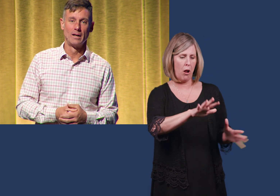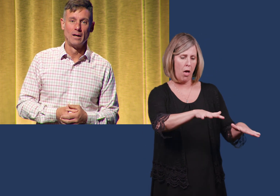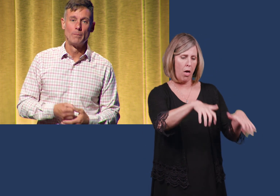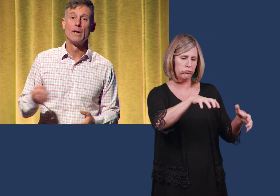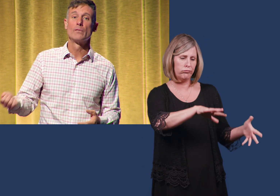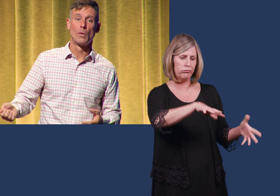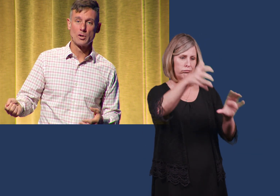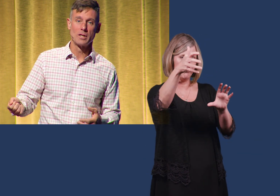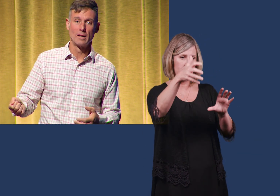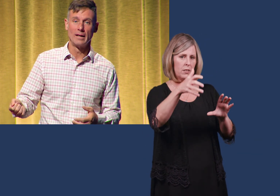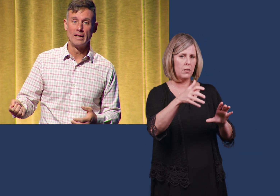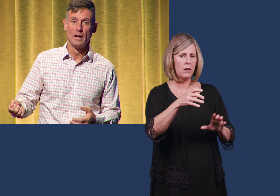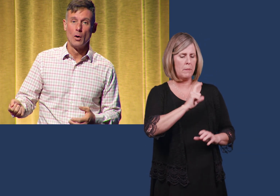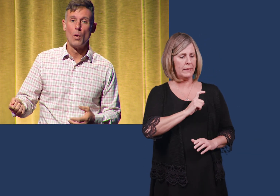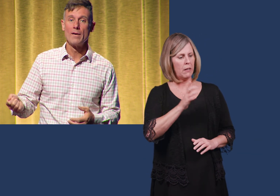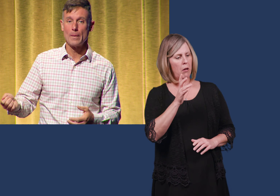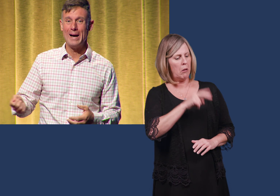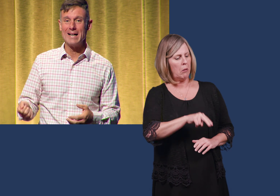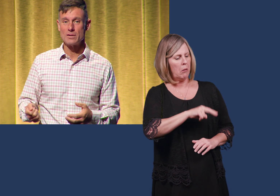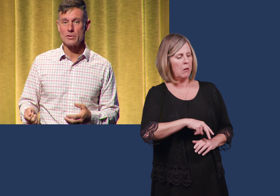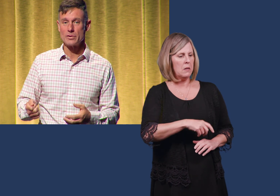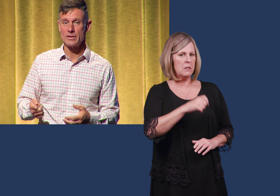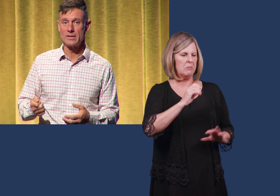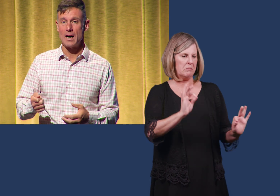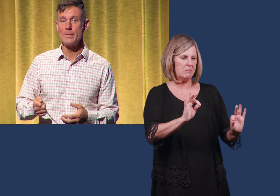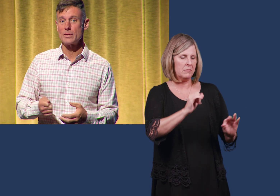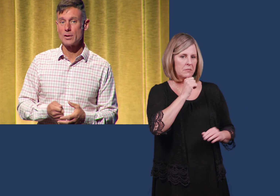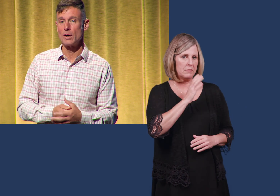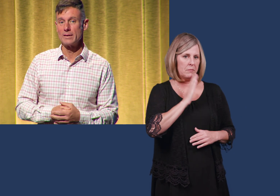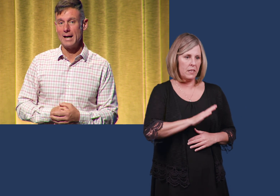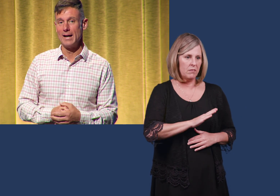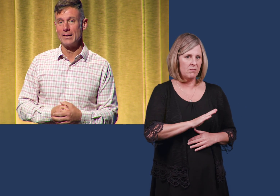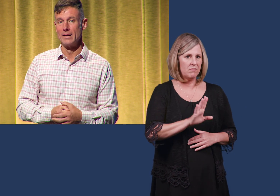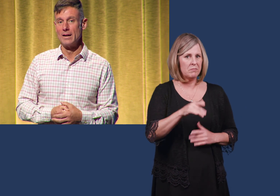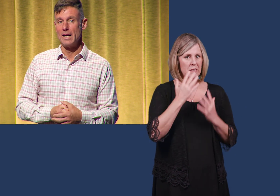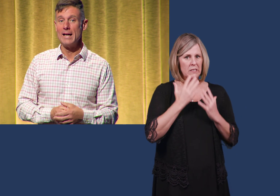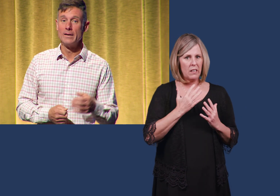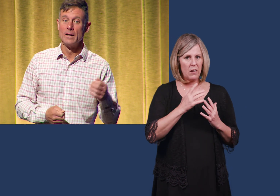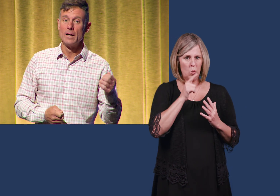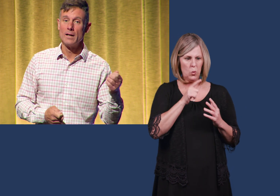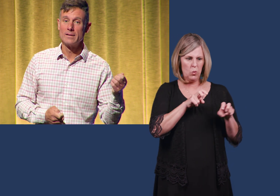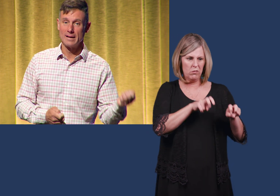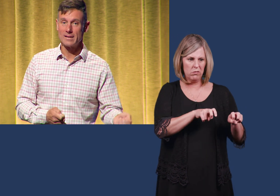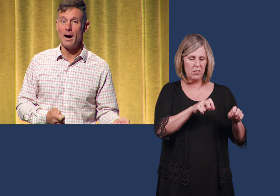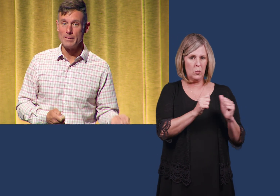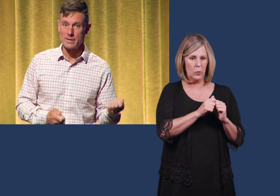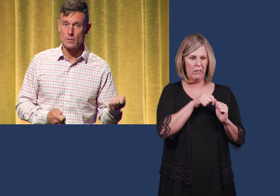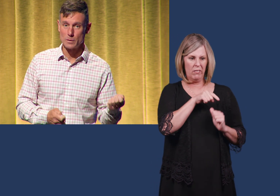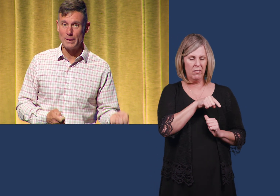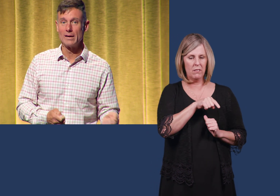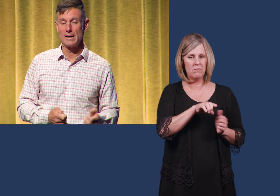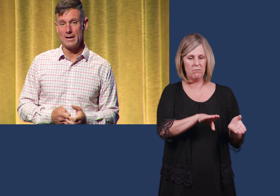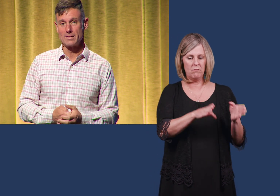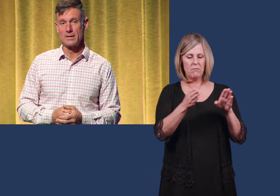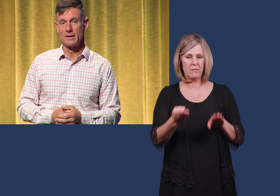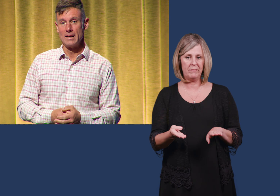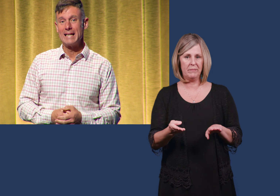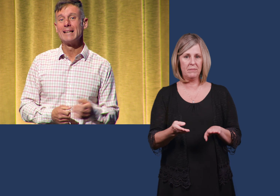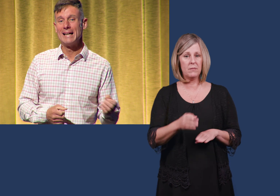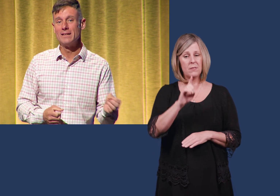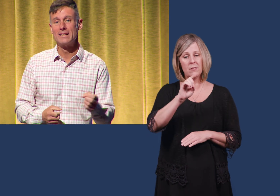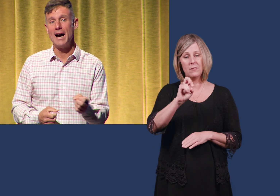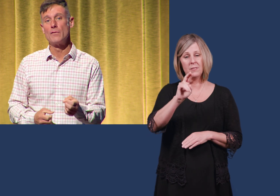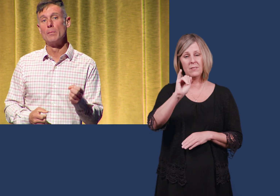bad. But unfortunately, one of the passengers in Thomas's car died, and Derek Thomas was paralyzed.